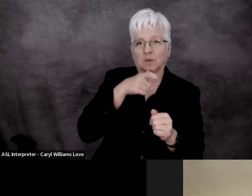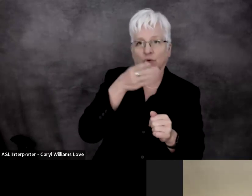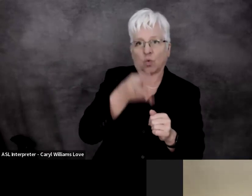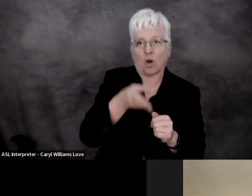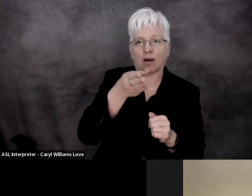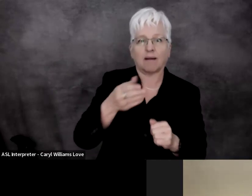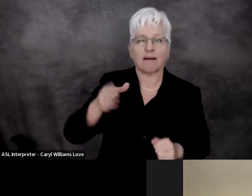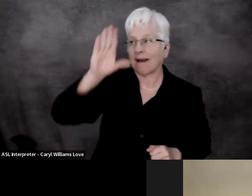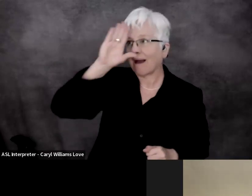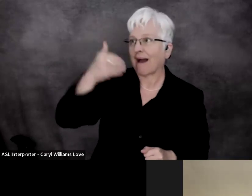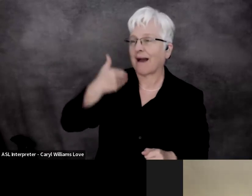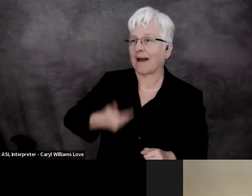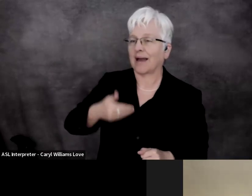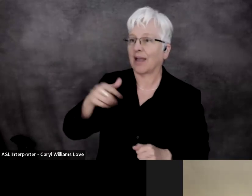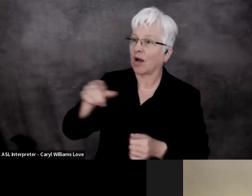David O'Neill.